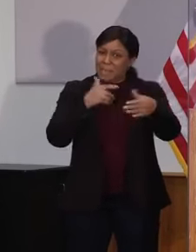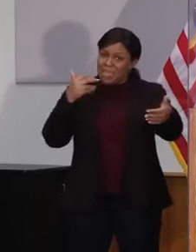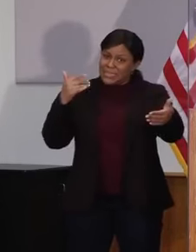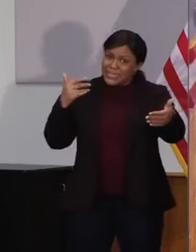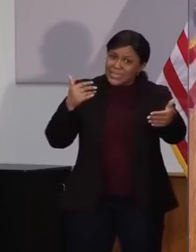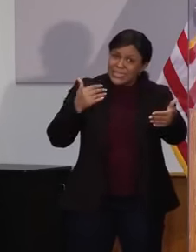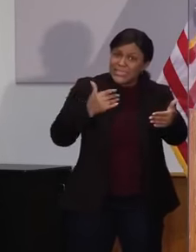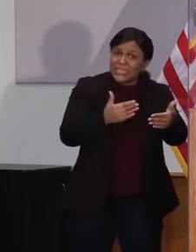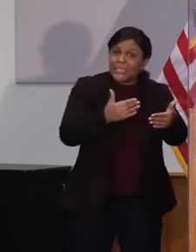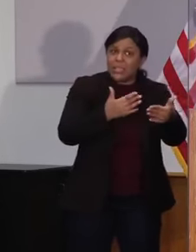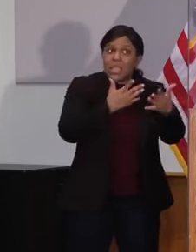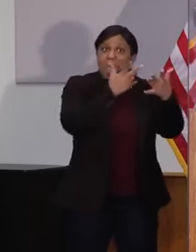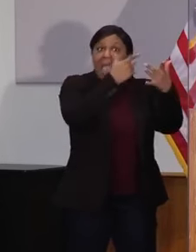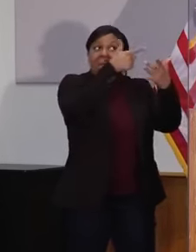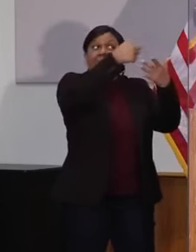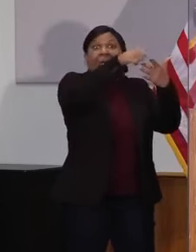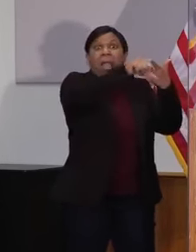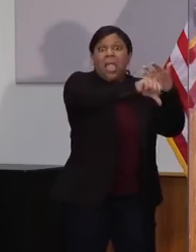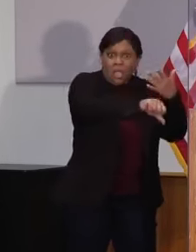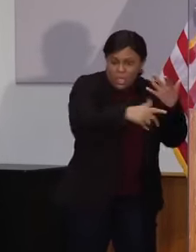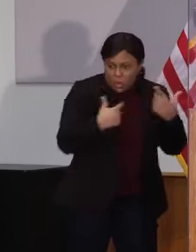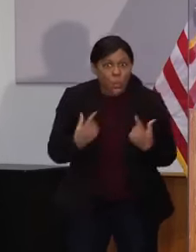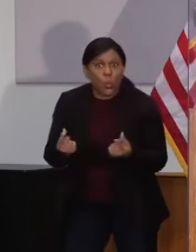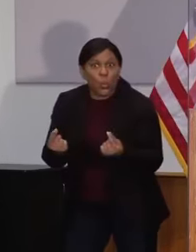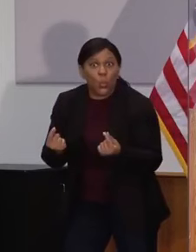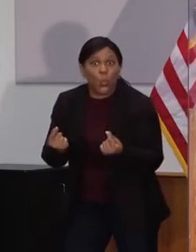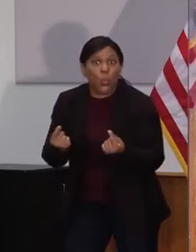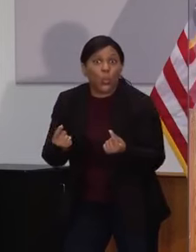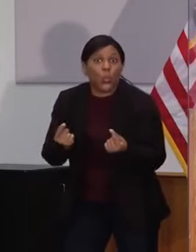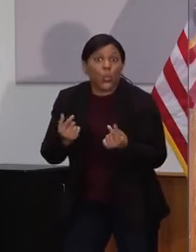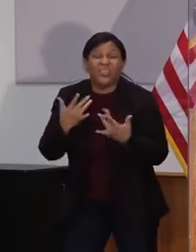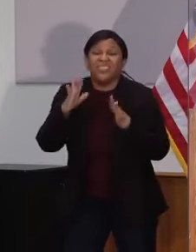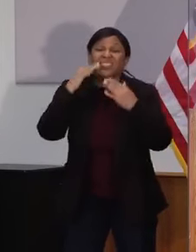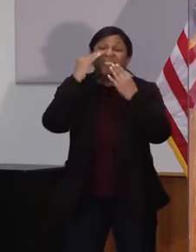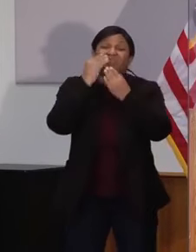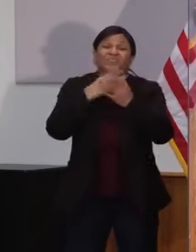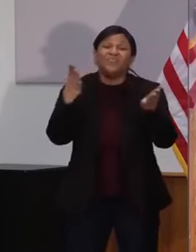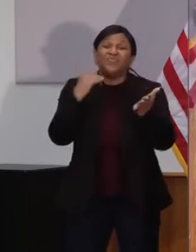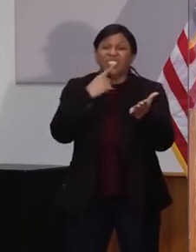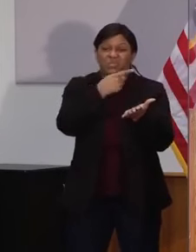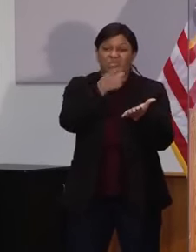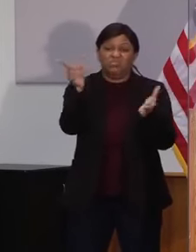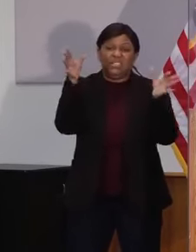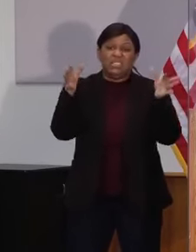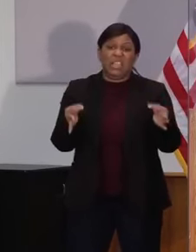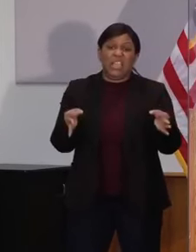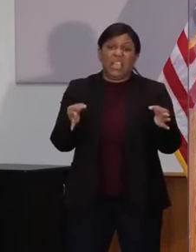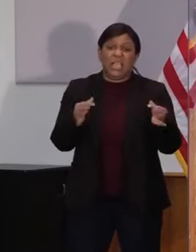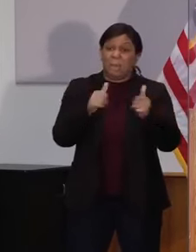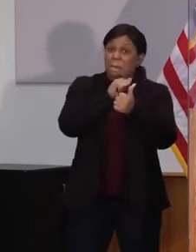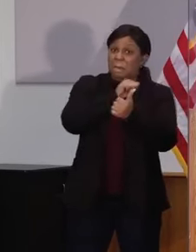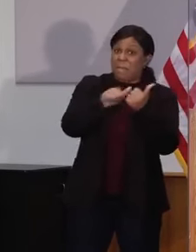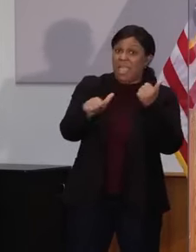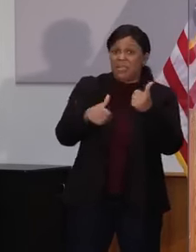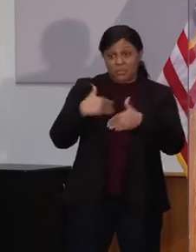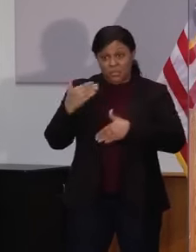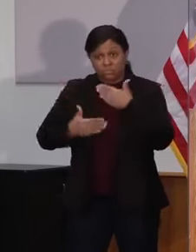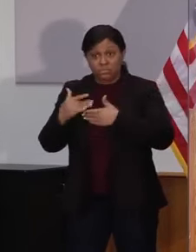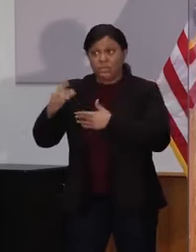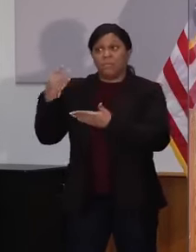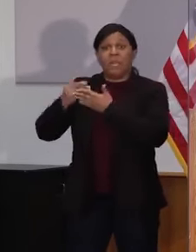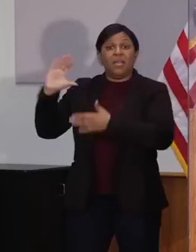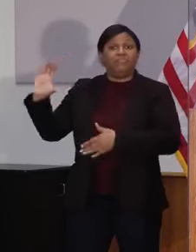through. But we all know that when you decide to do this, it can happen very quickly. And I'm just asking folks, decide to put this on the